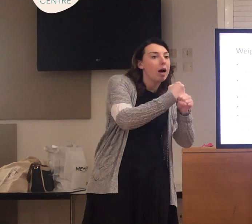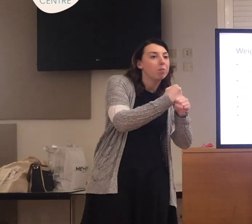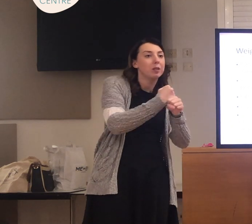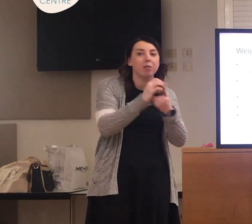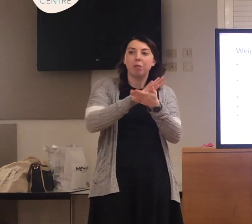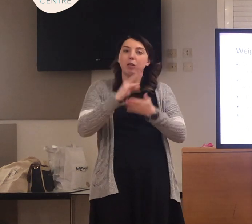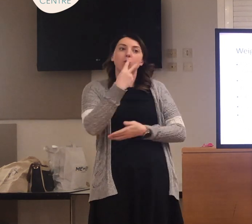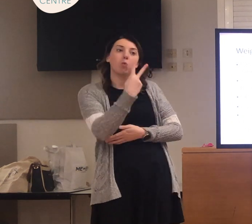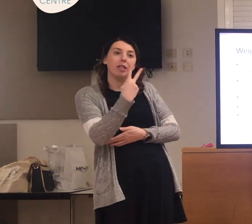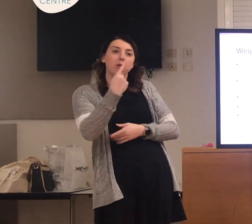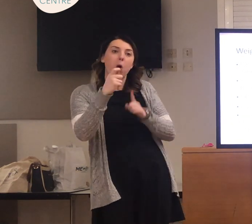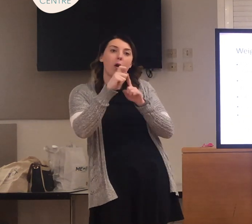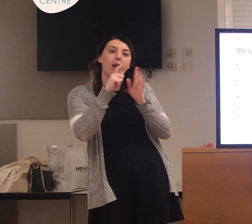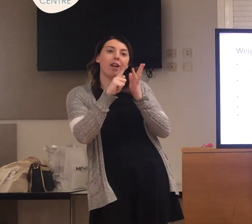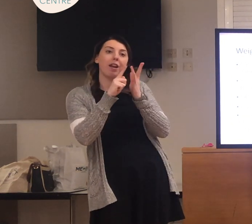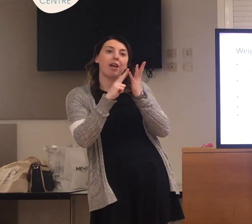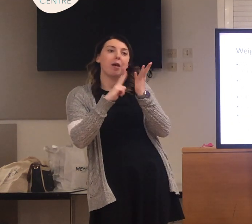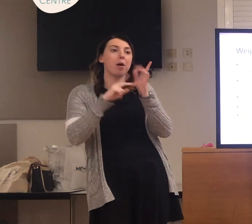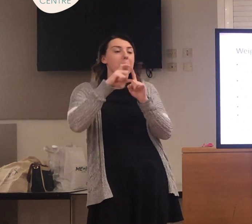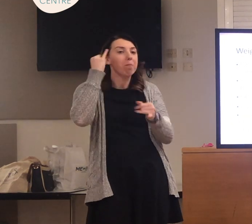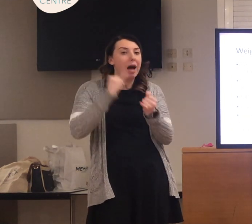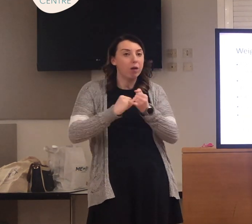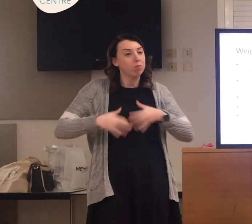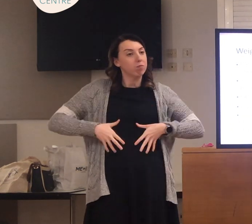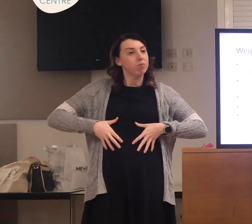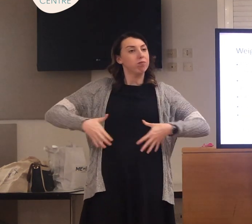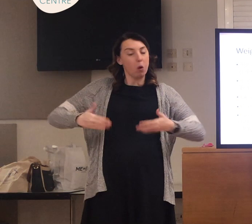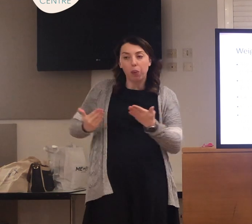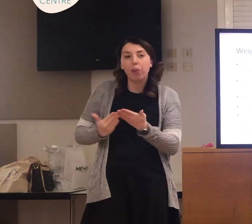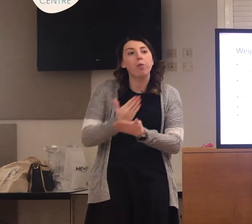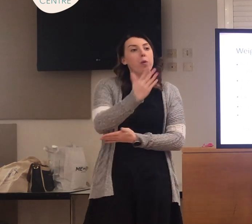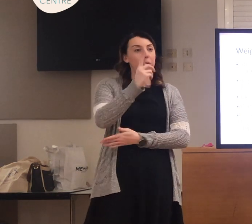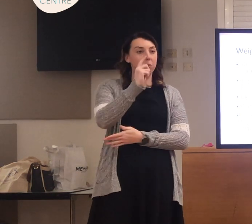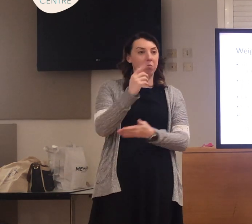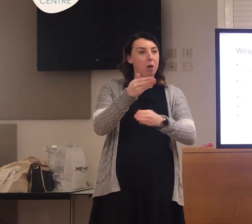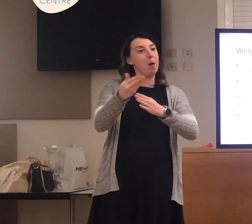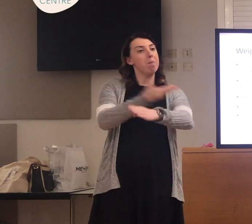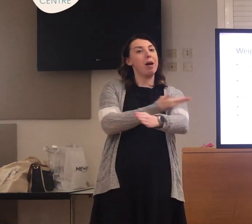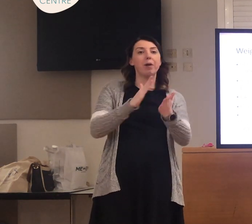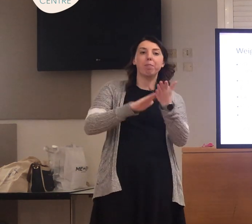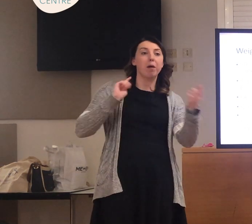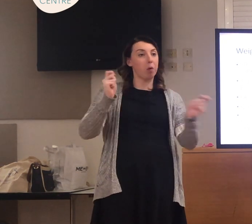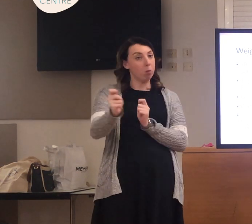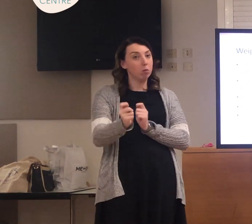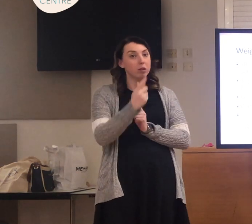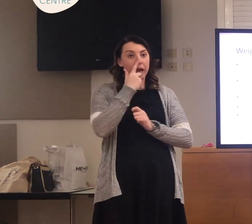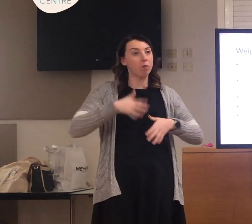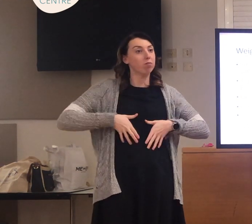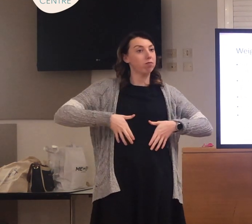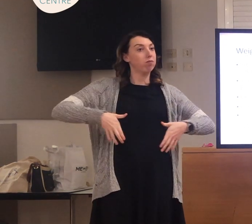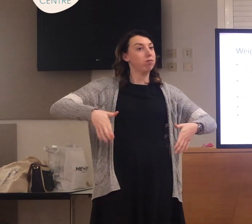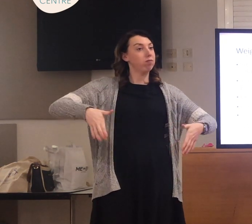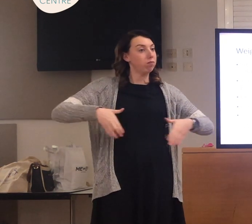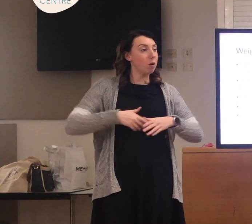pounds, that's a dress size, over that period of perimenopause. But it